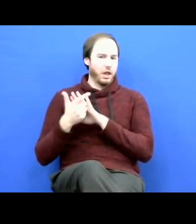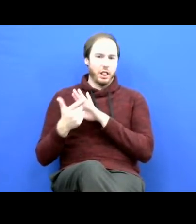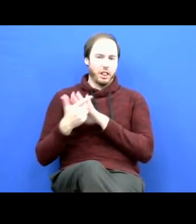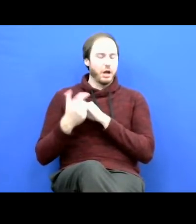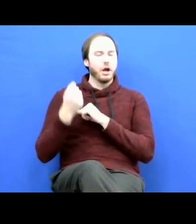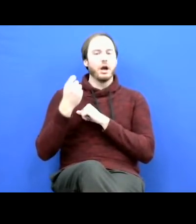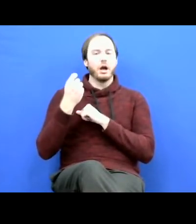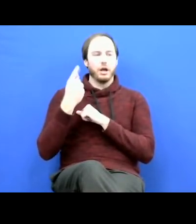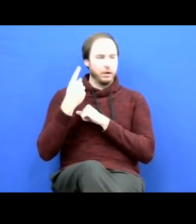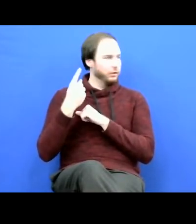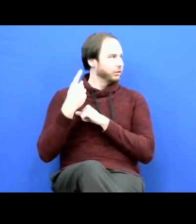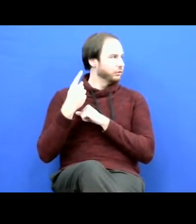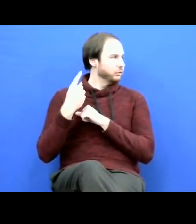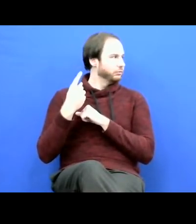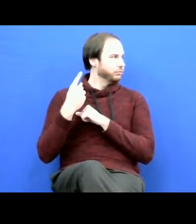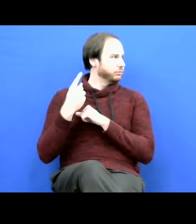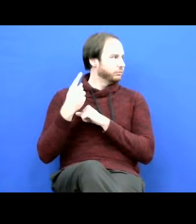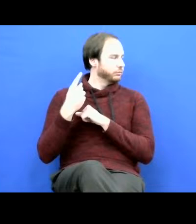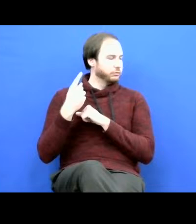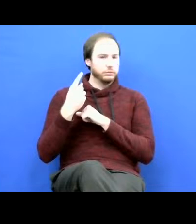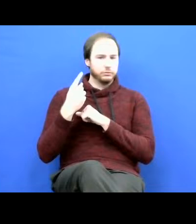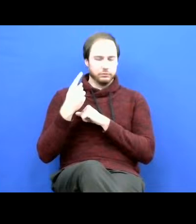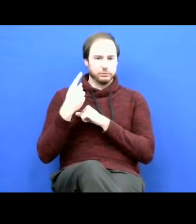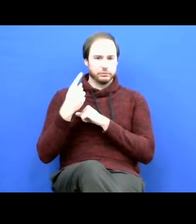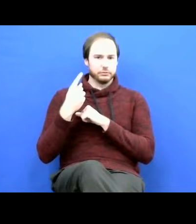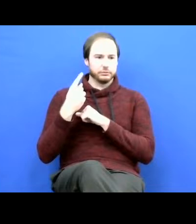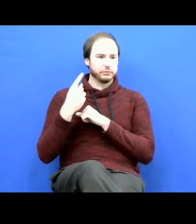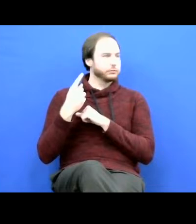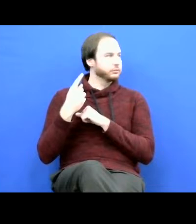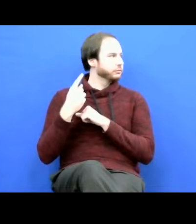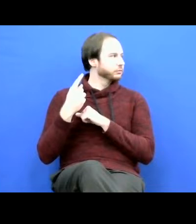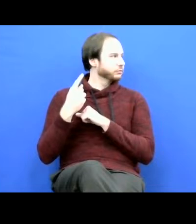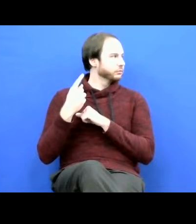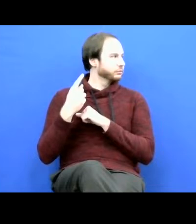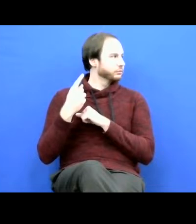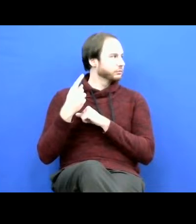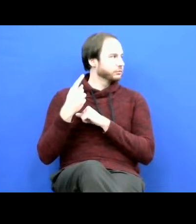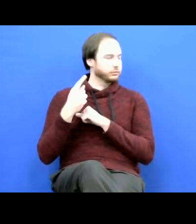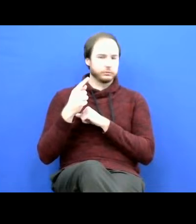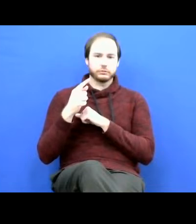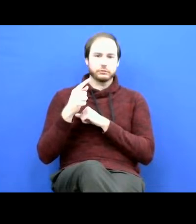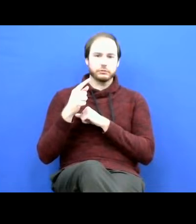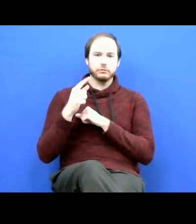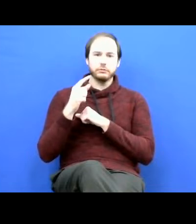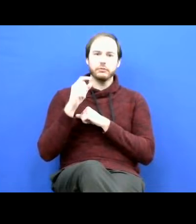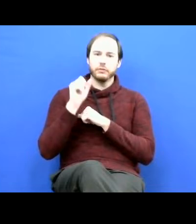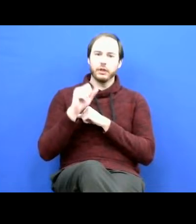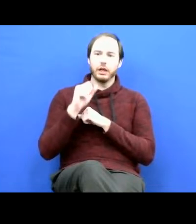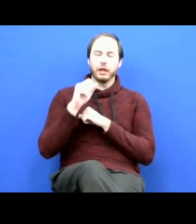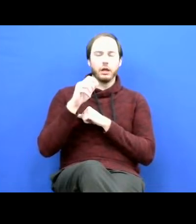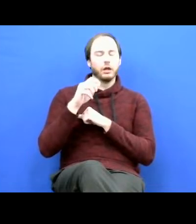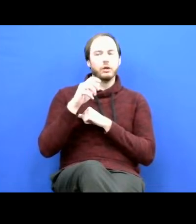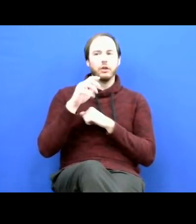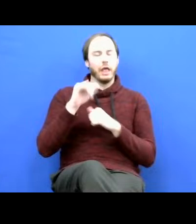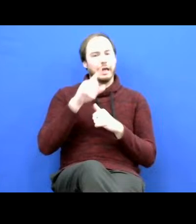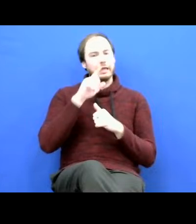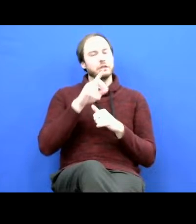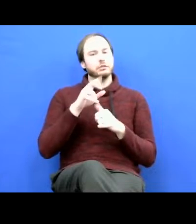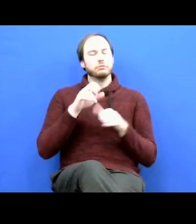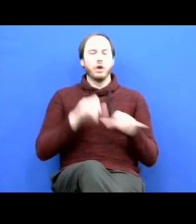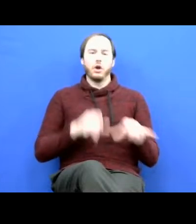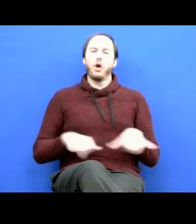But that's, you know, it's not uncommon to have a fire access or